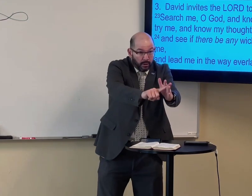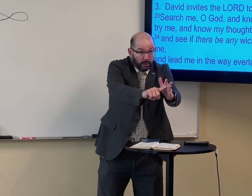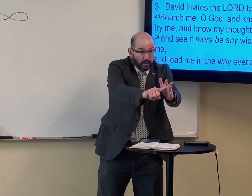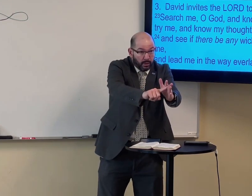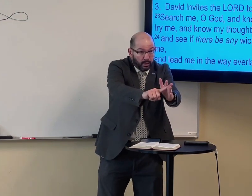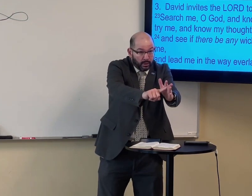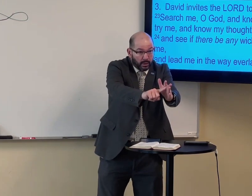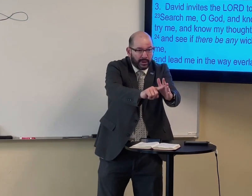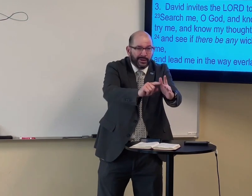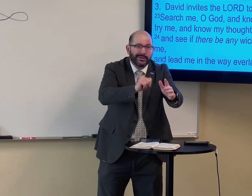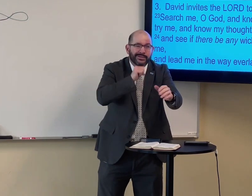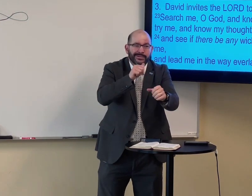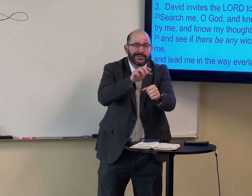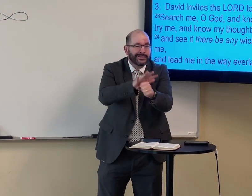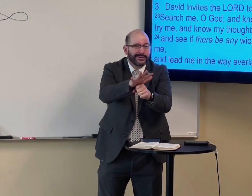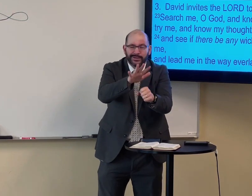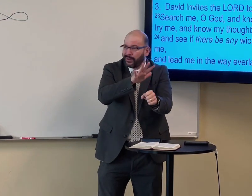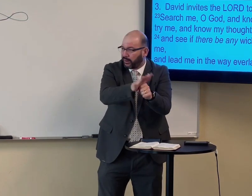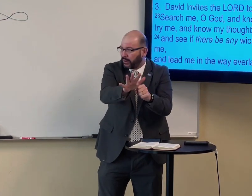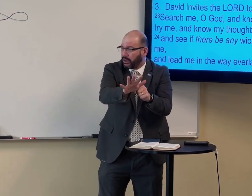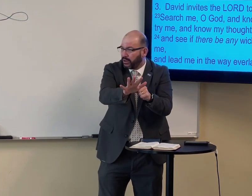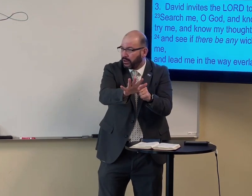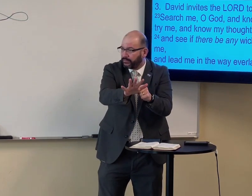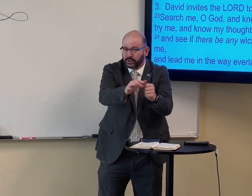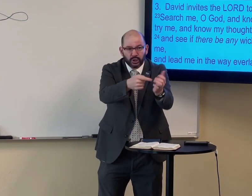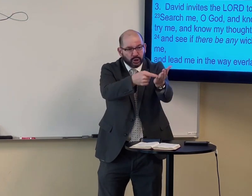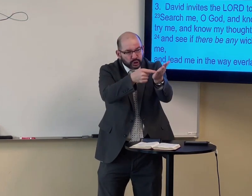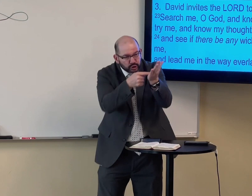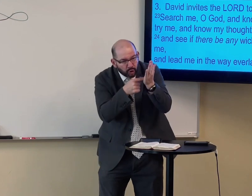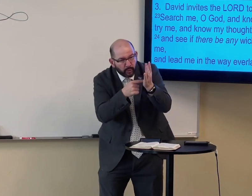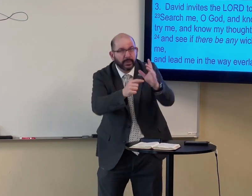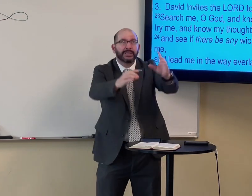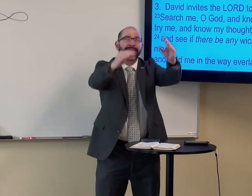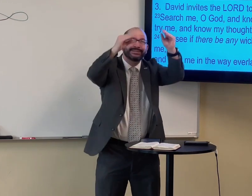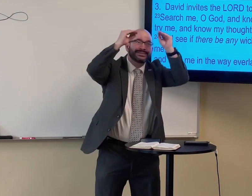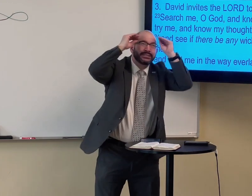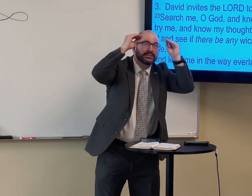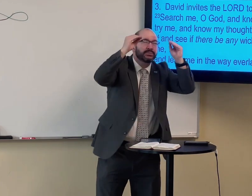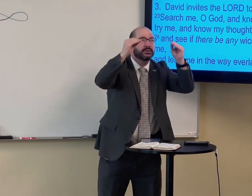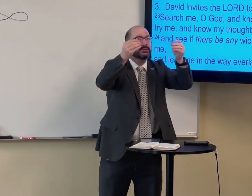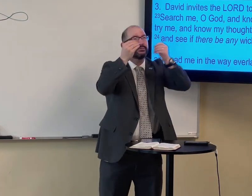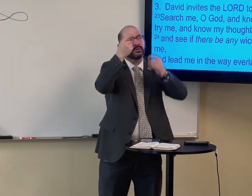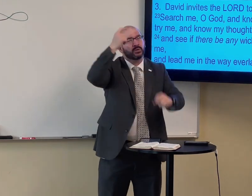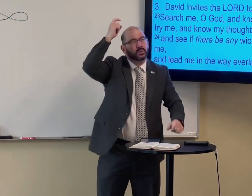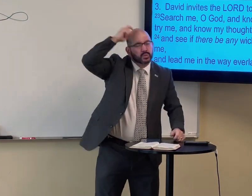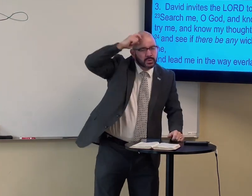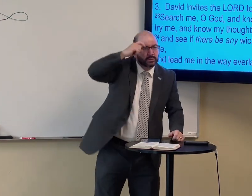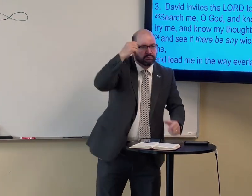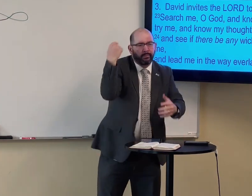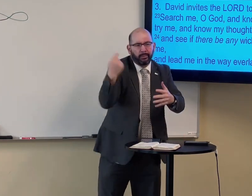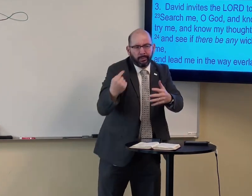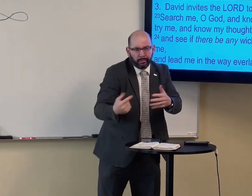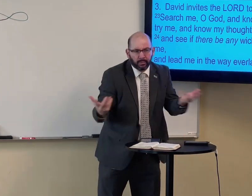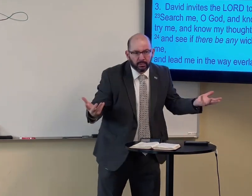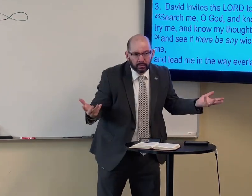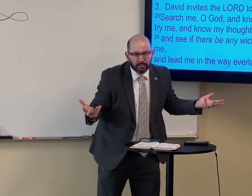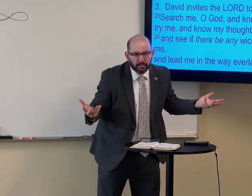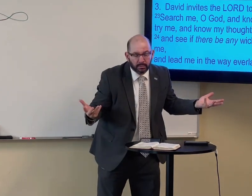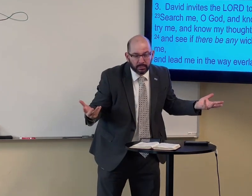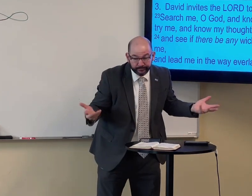That's a good start, you know, if God would just show him that. That would be enough to show me and teach me, give me wisdom, right, to